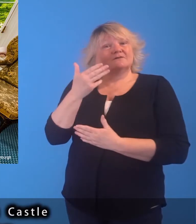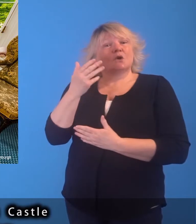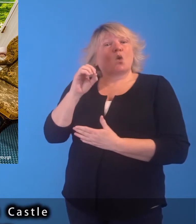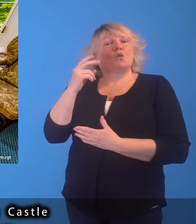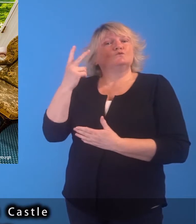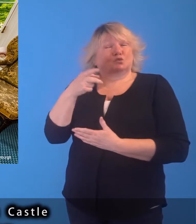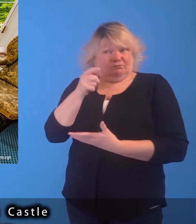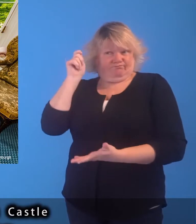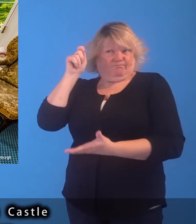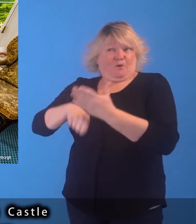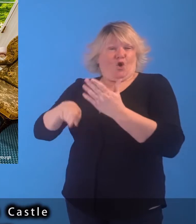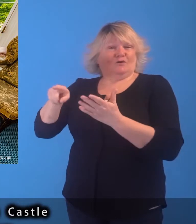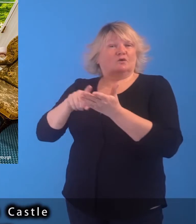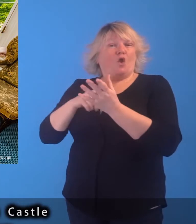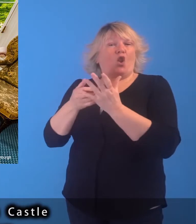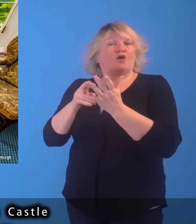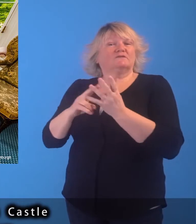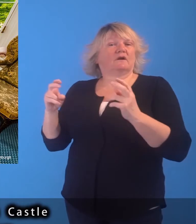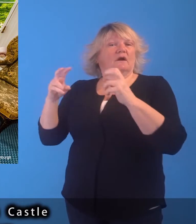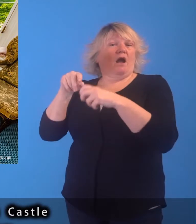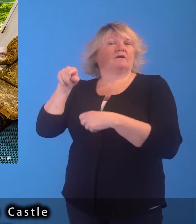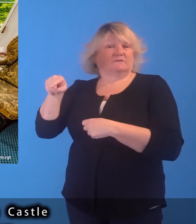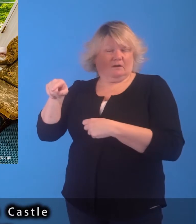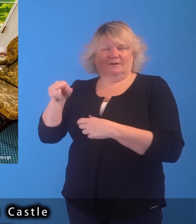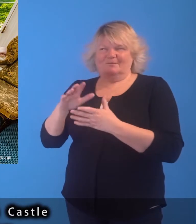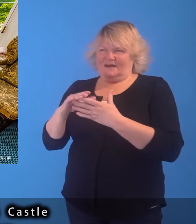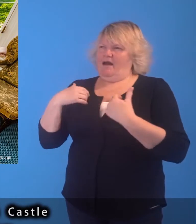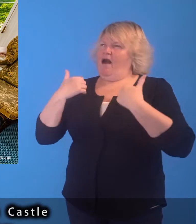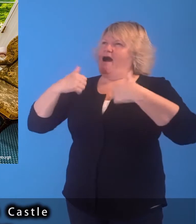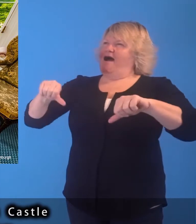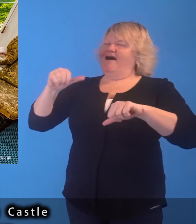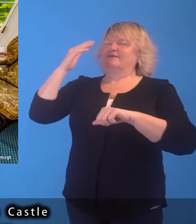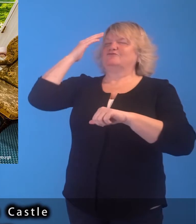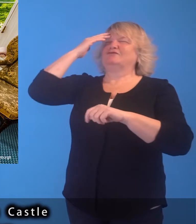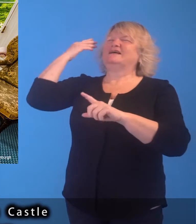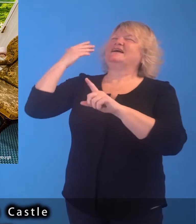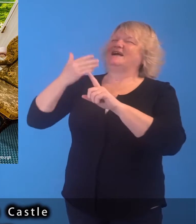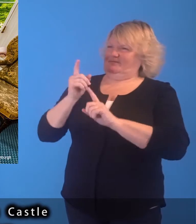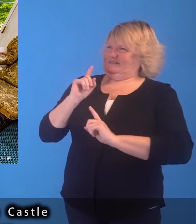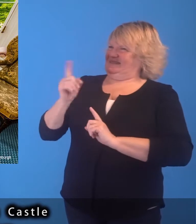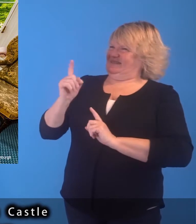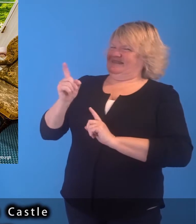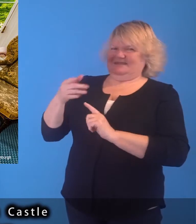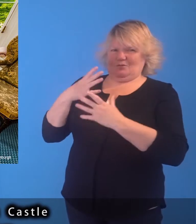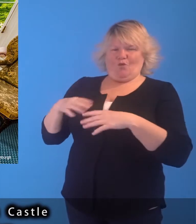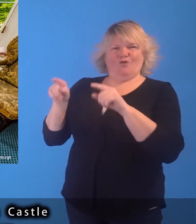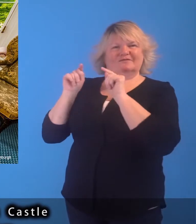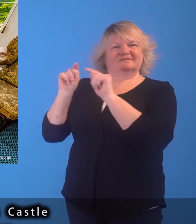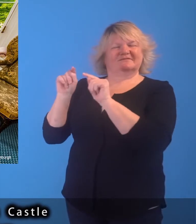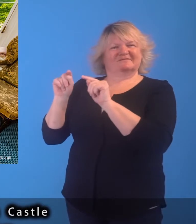and in 1902 purchased Lauriston Castle to help him realise his dream.